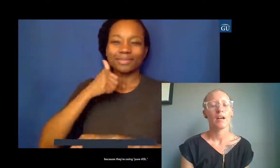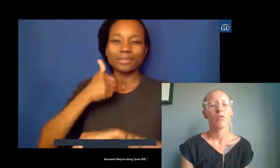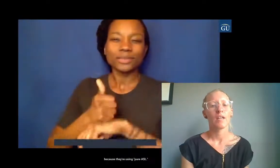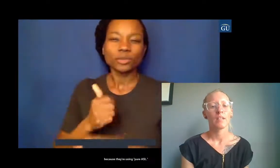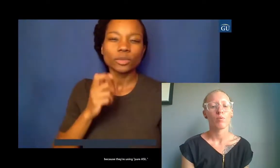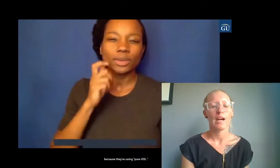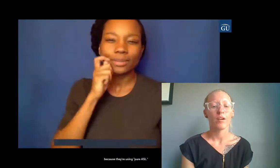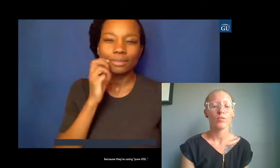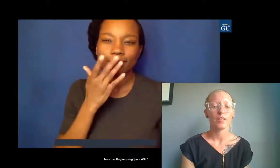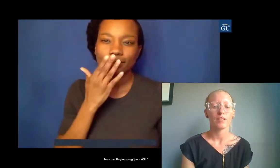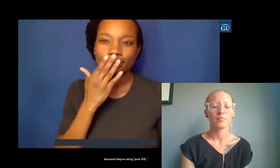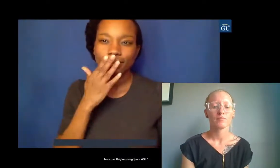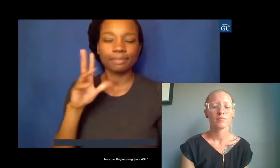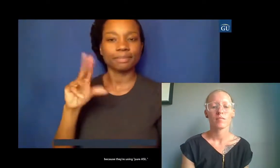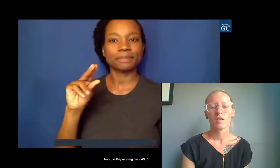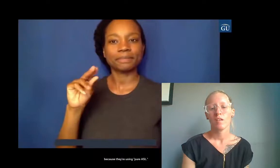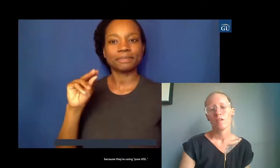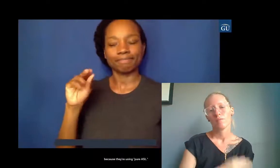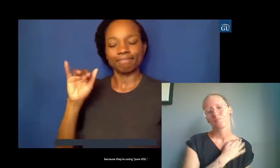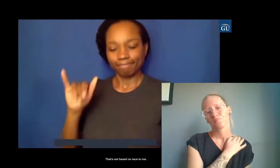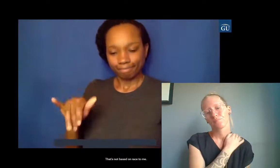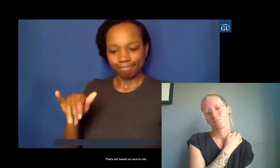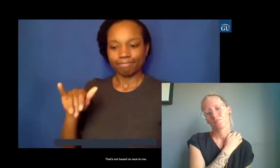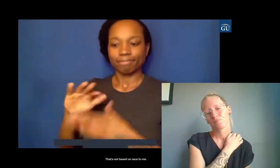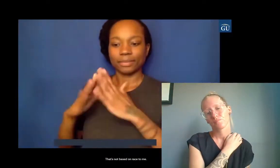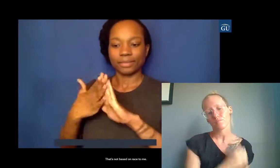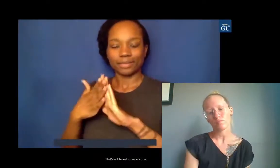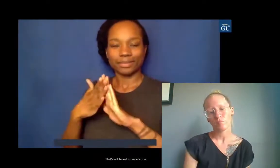aspects that they hold as priority.